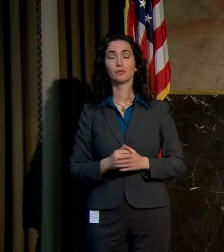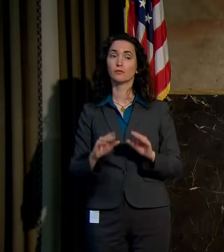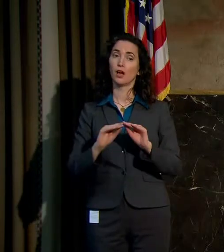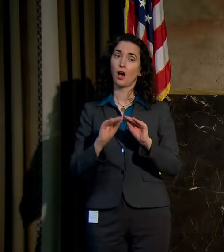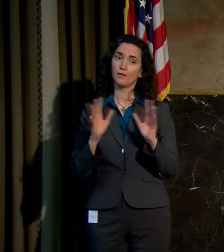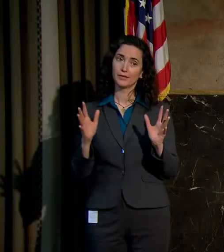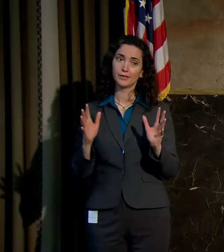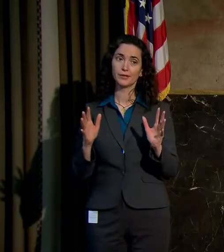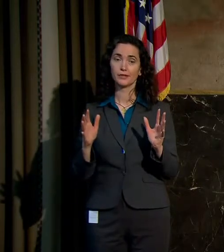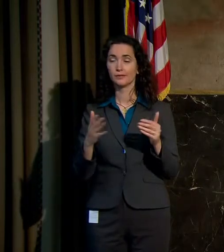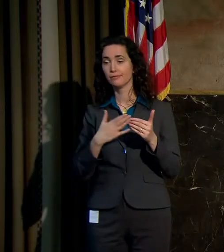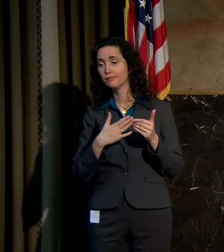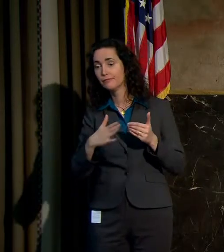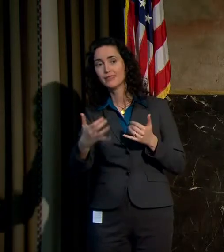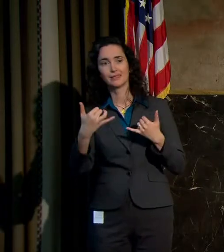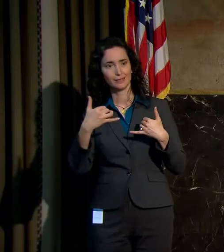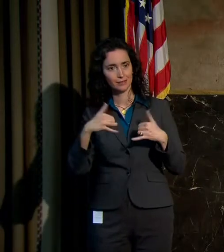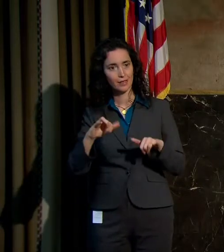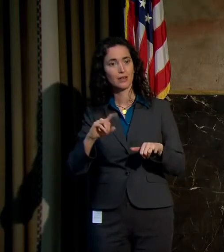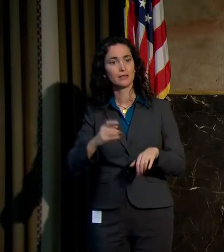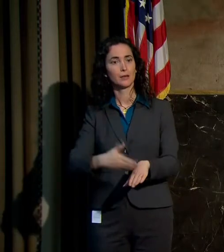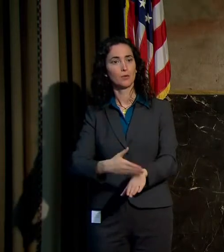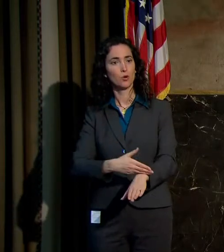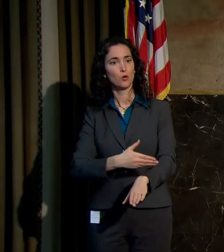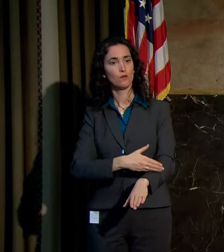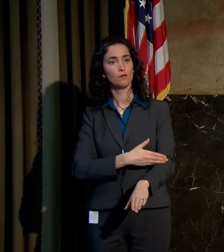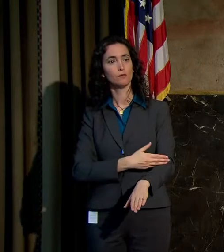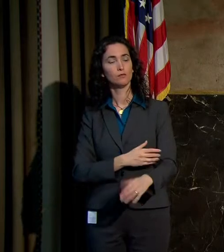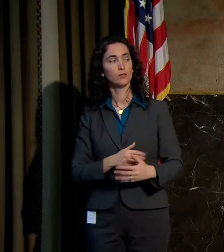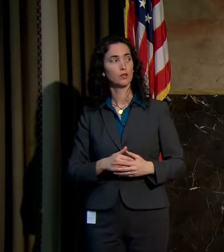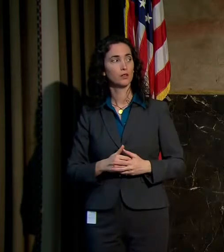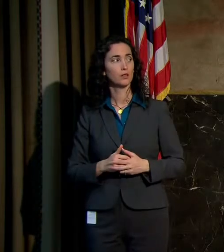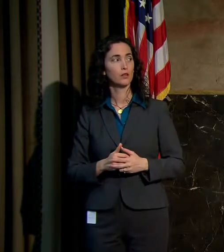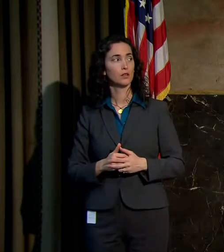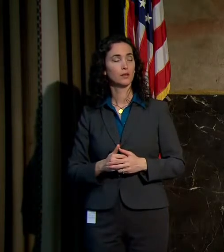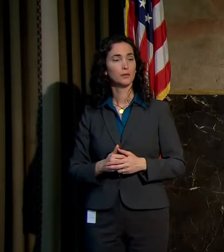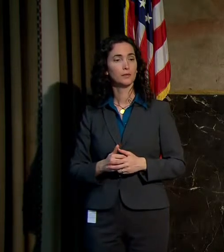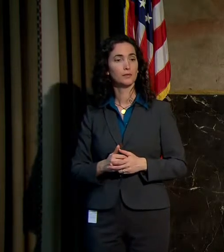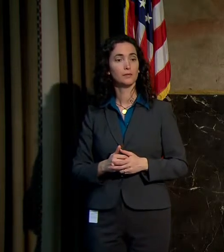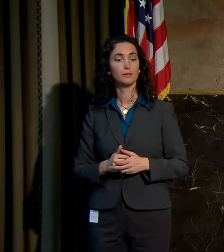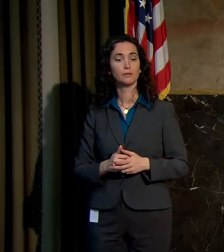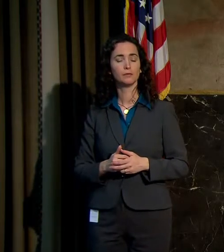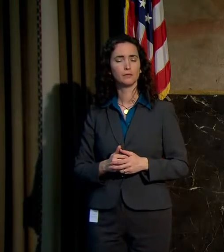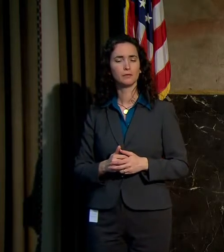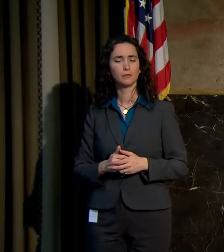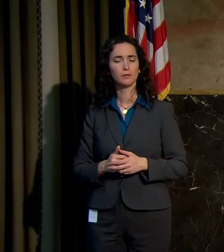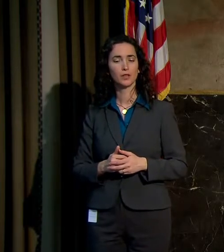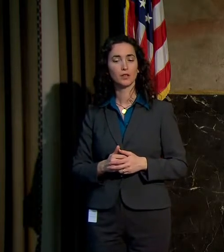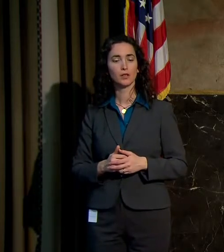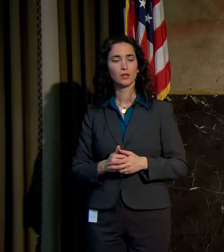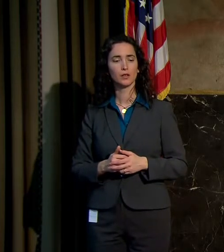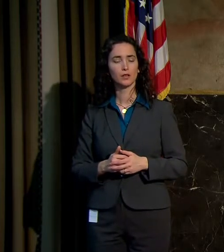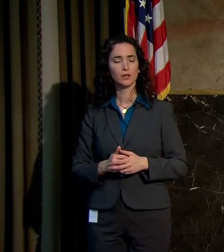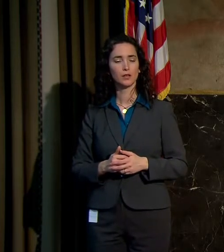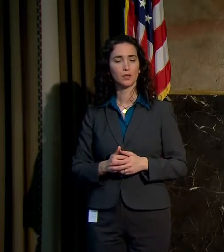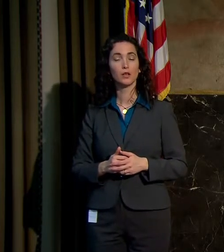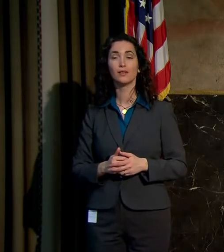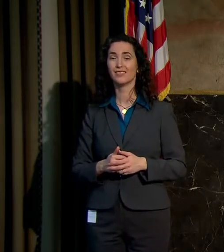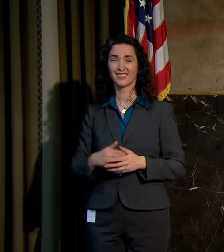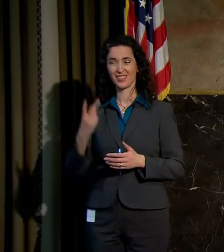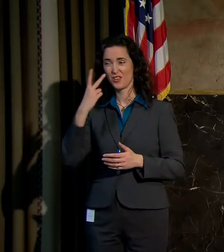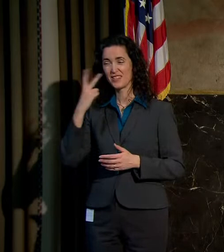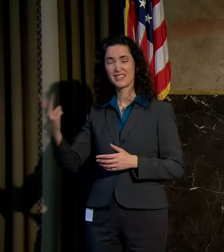an awful lot of partisanship there and gridlock, which isn't serving people well. You don't see the two parties